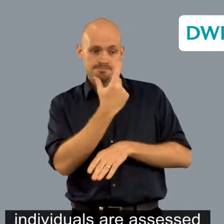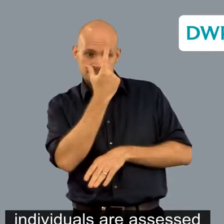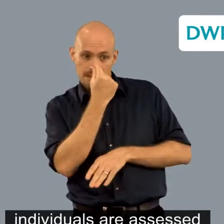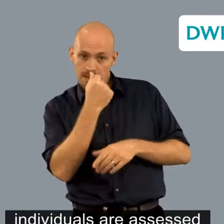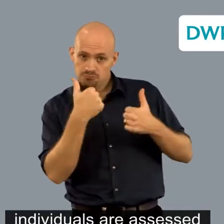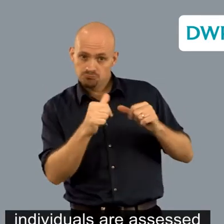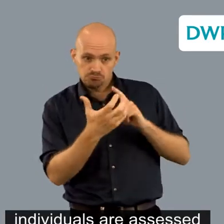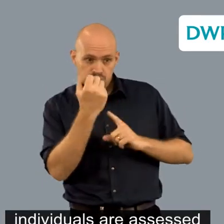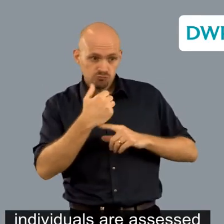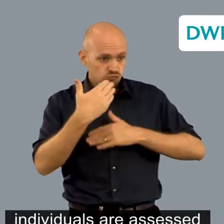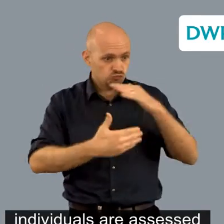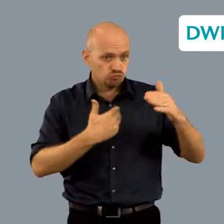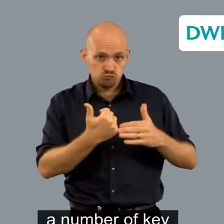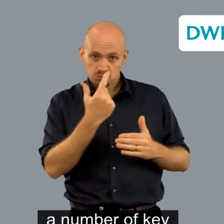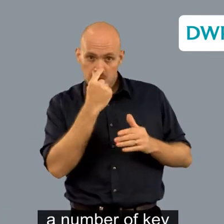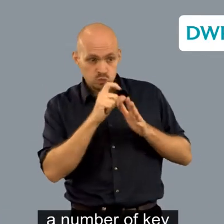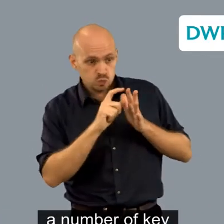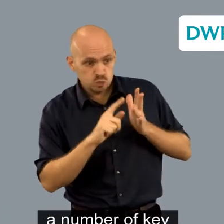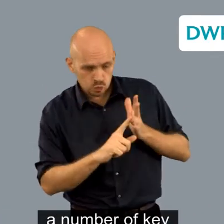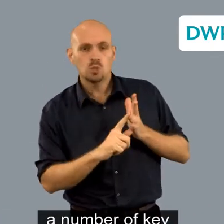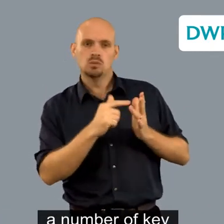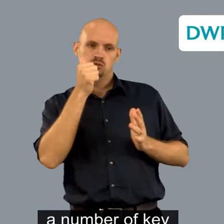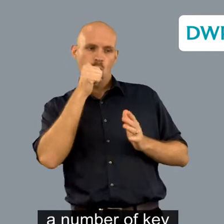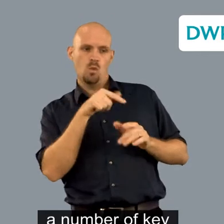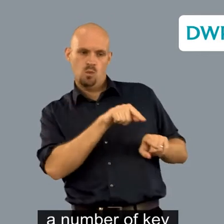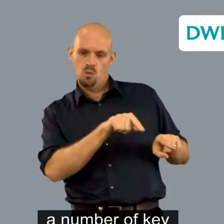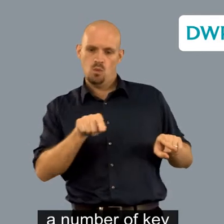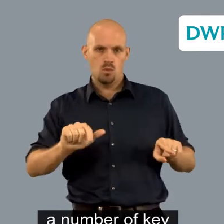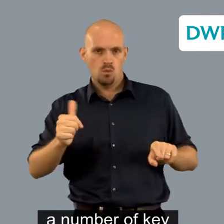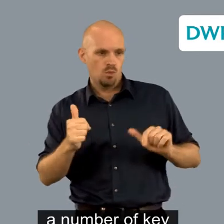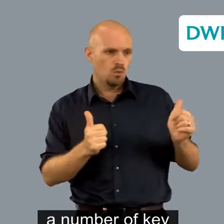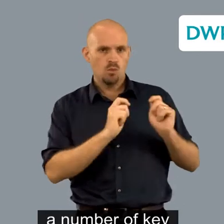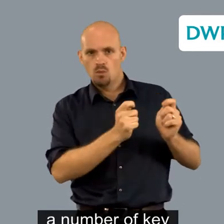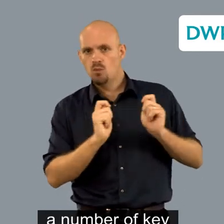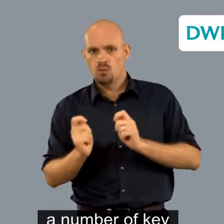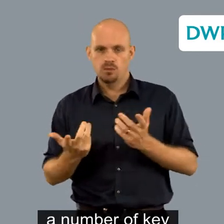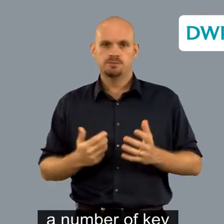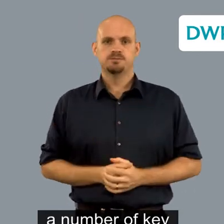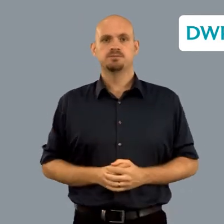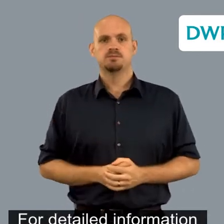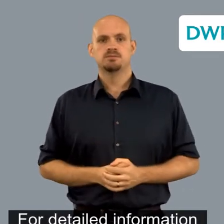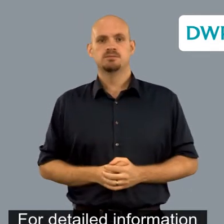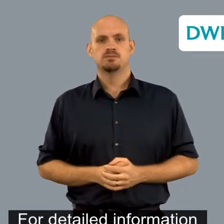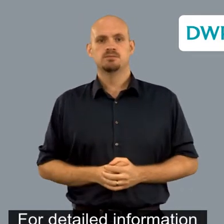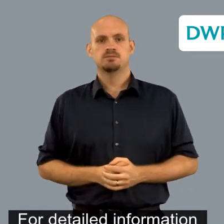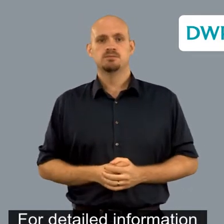individuals are assessed on their ability to complete a number of key everyday activities. For